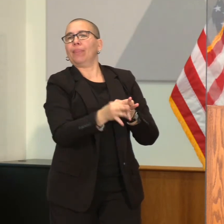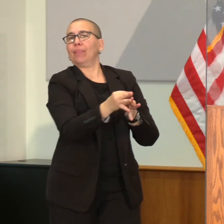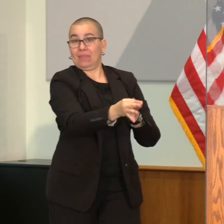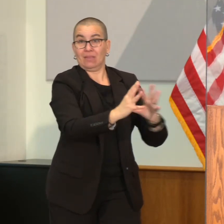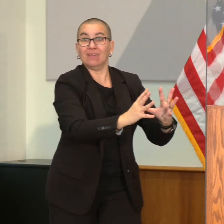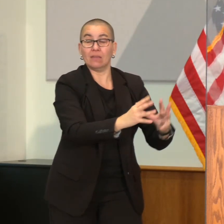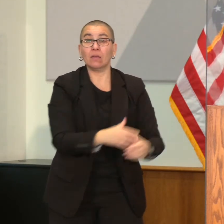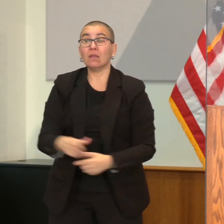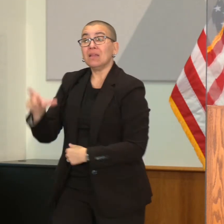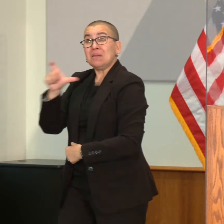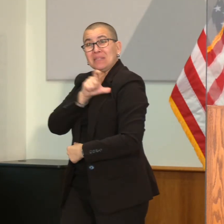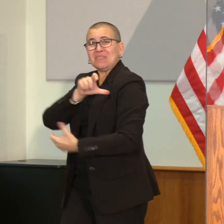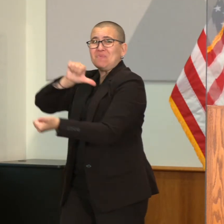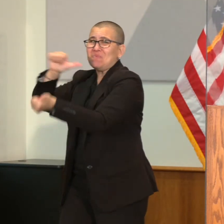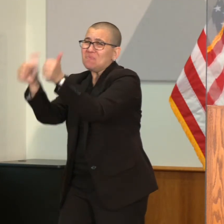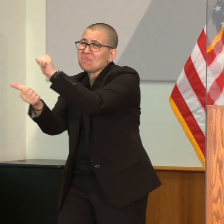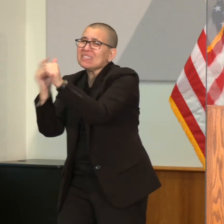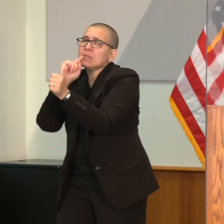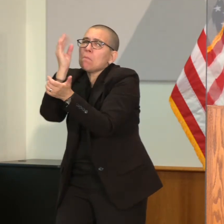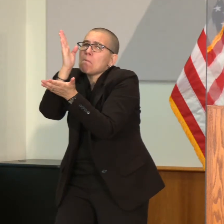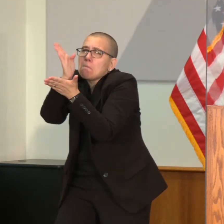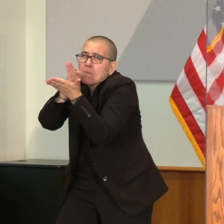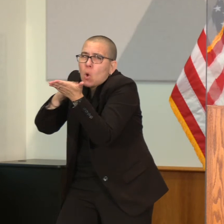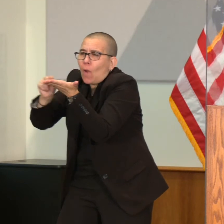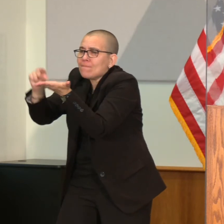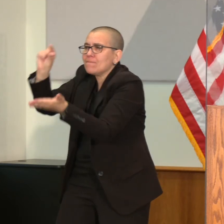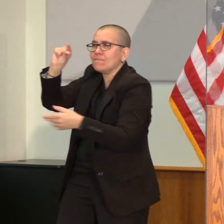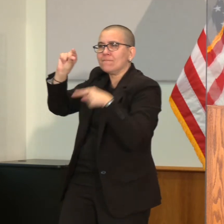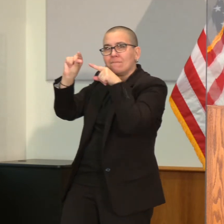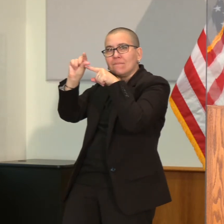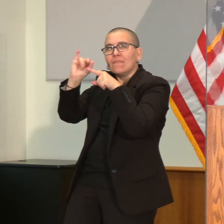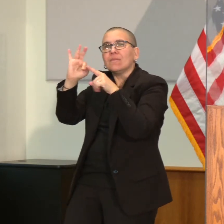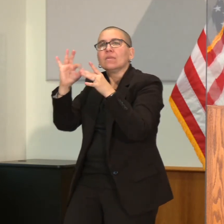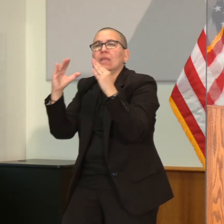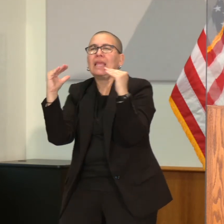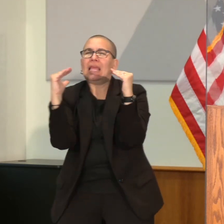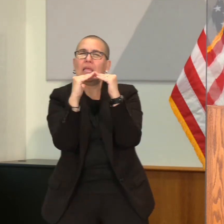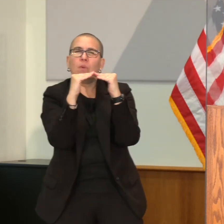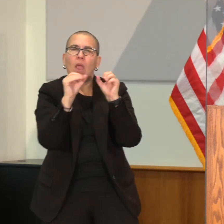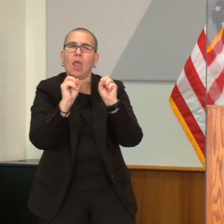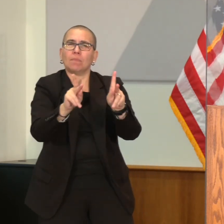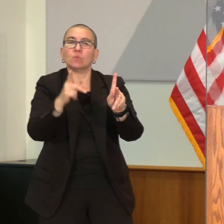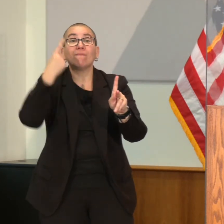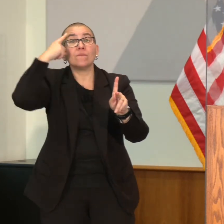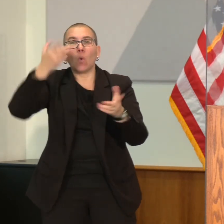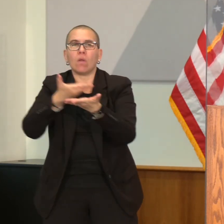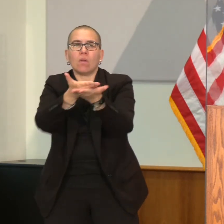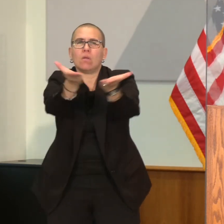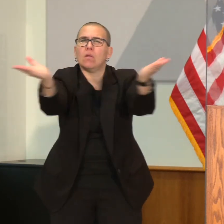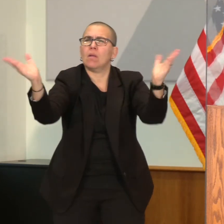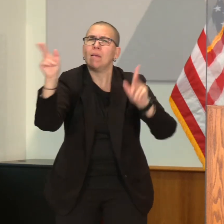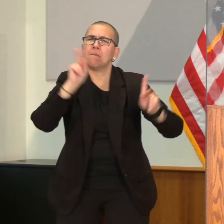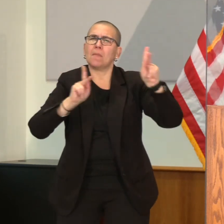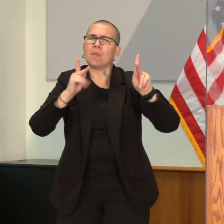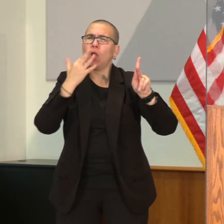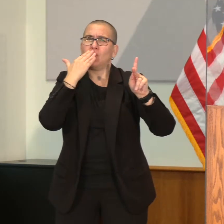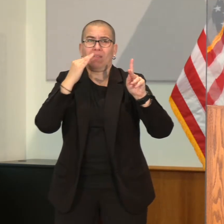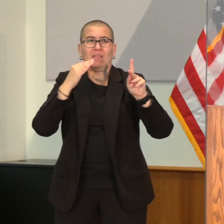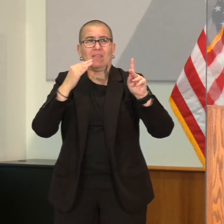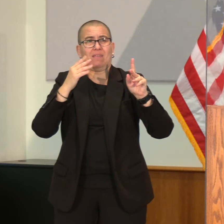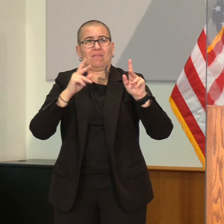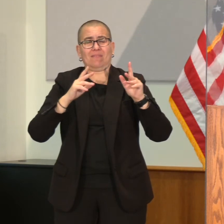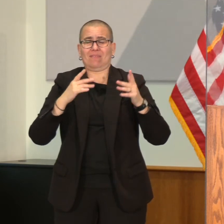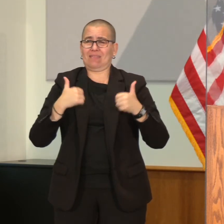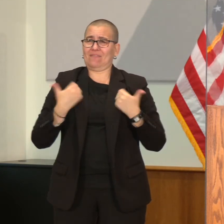of the equation in creating truly equal opportunities and justice for people of color in Minnesota. We must address the systemic inequities